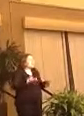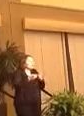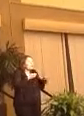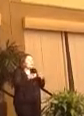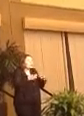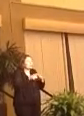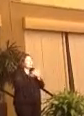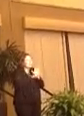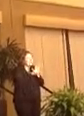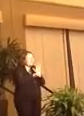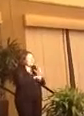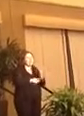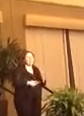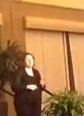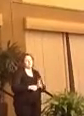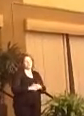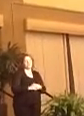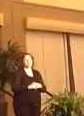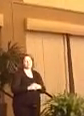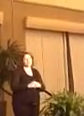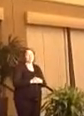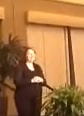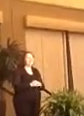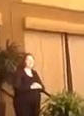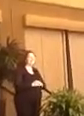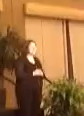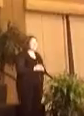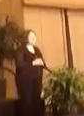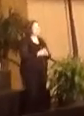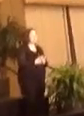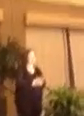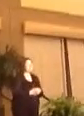the negative comments? I mean,